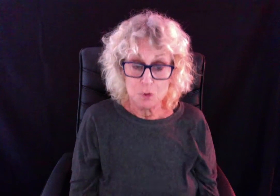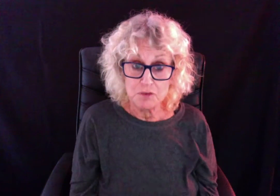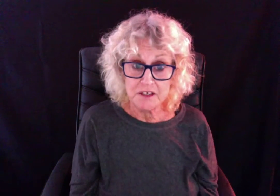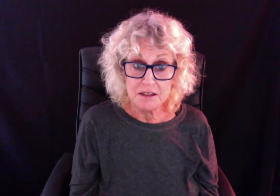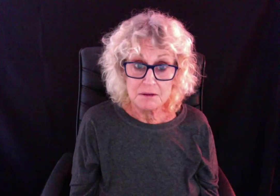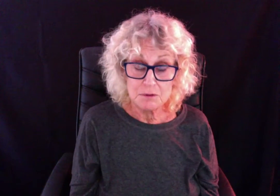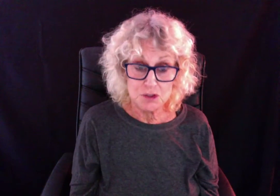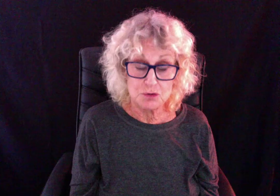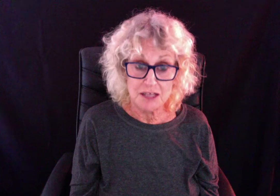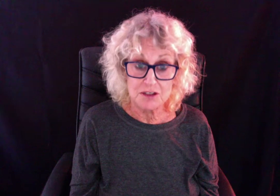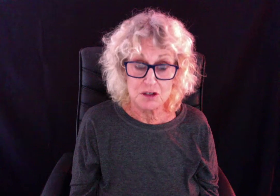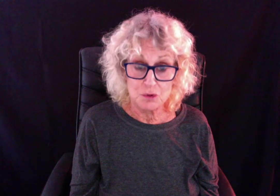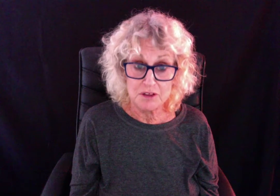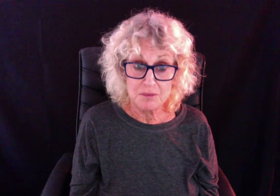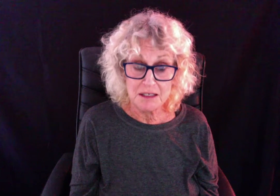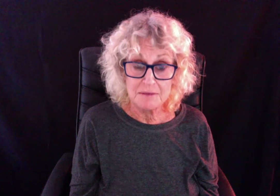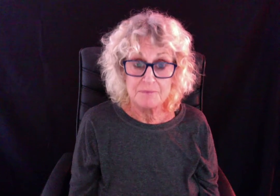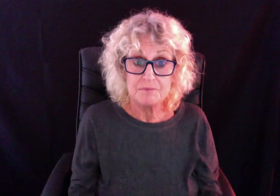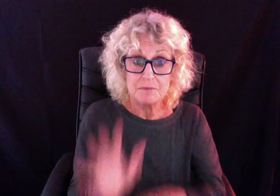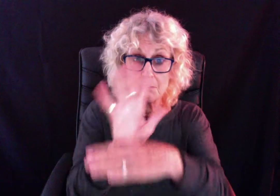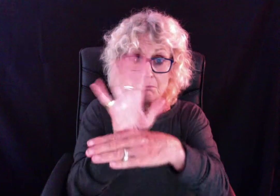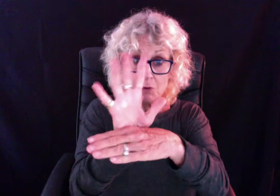Movie, would you like to go with me?